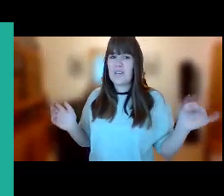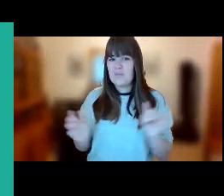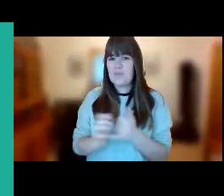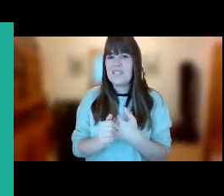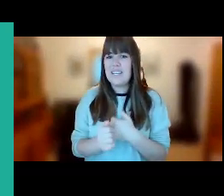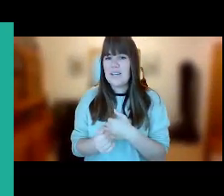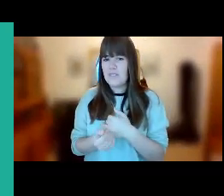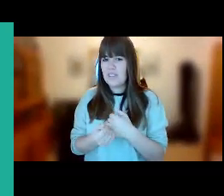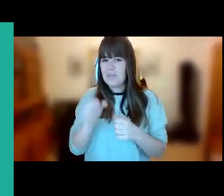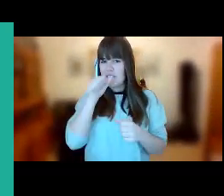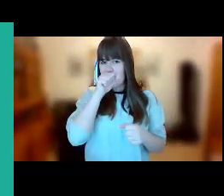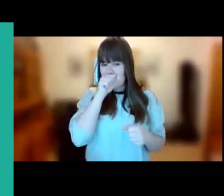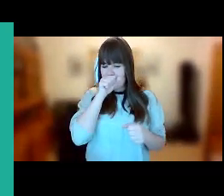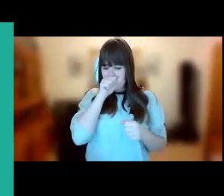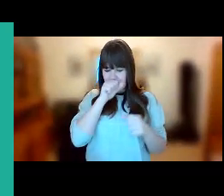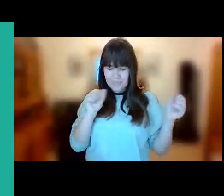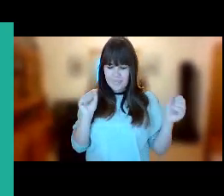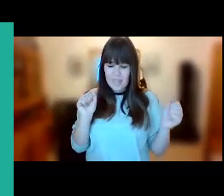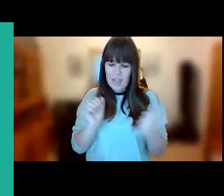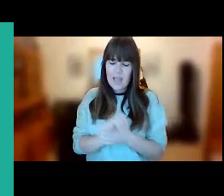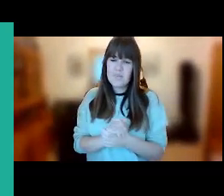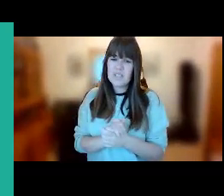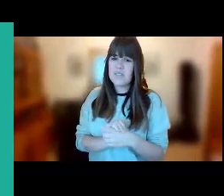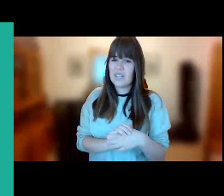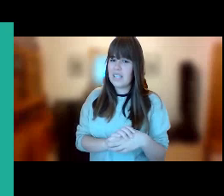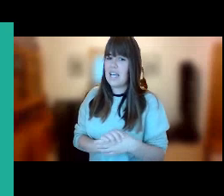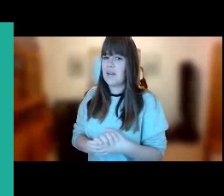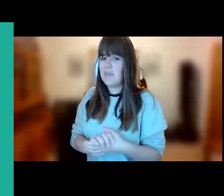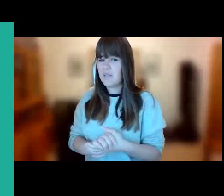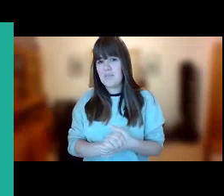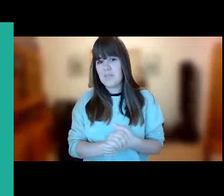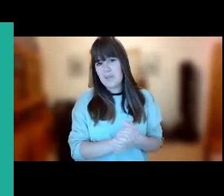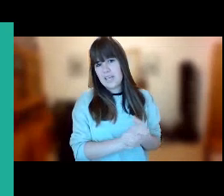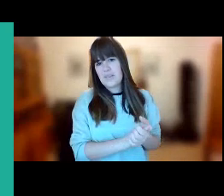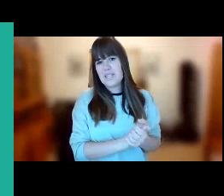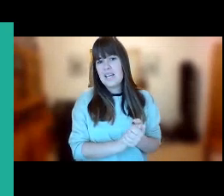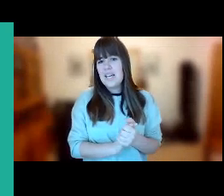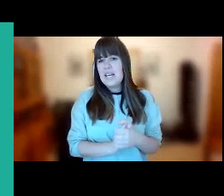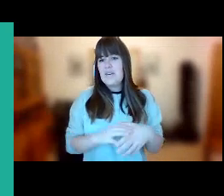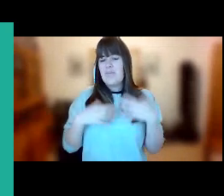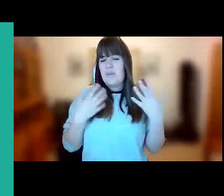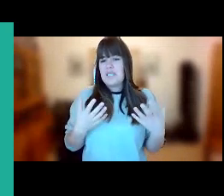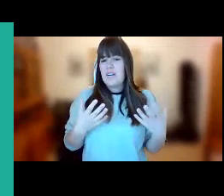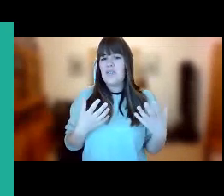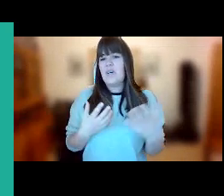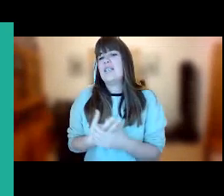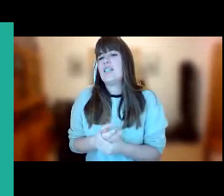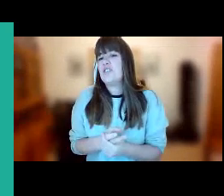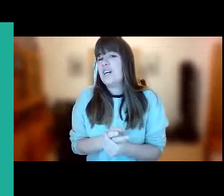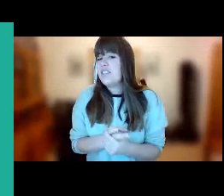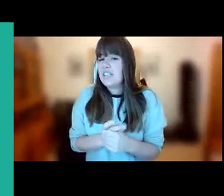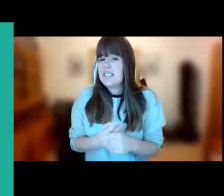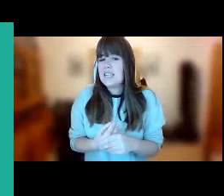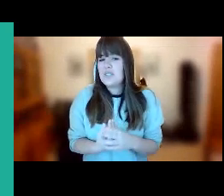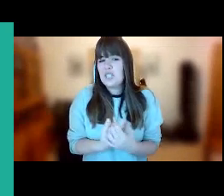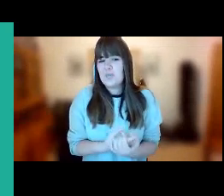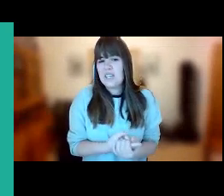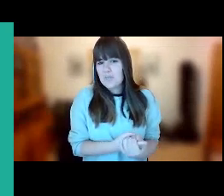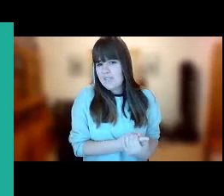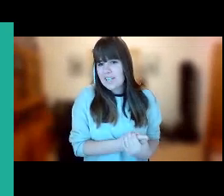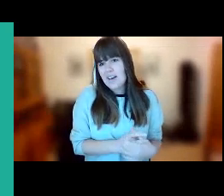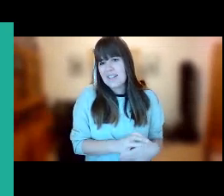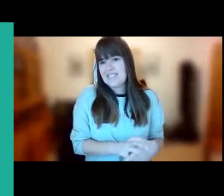Reflection, so important in everything that we do. So just thinking again about terms that we use. Maybe self-awareness, so challenging ourselves